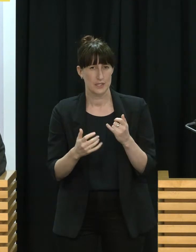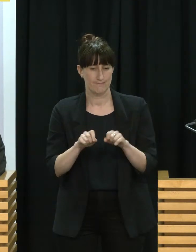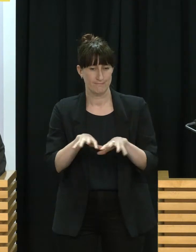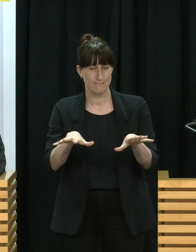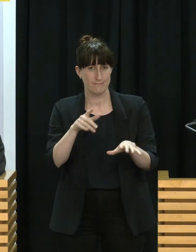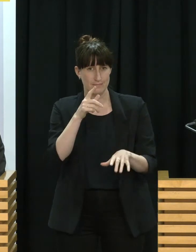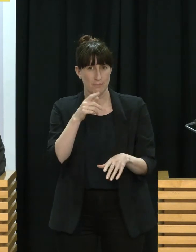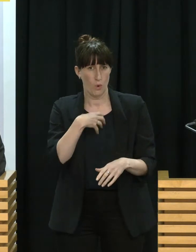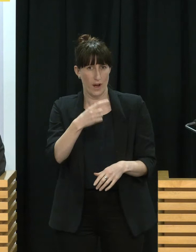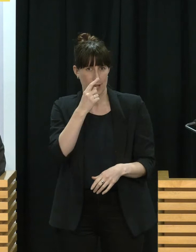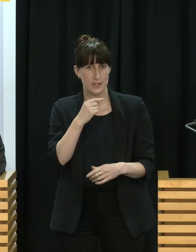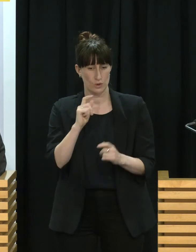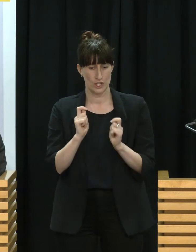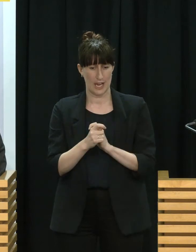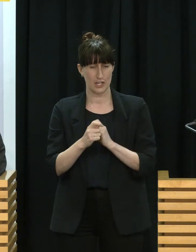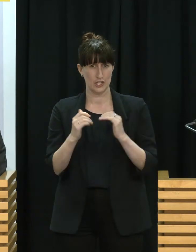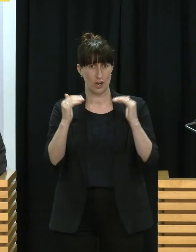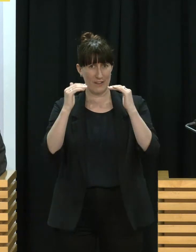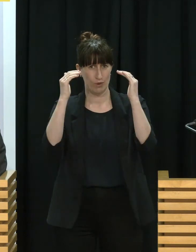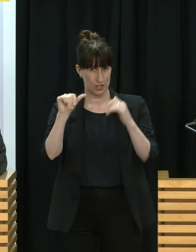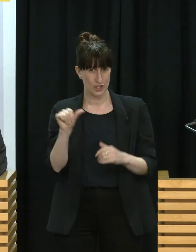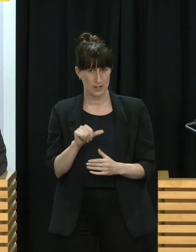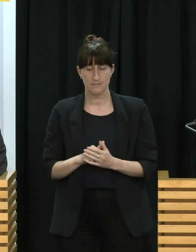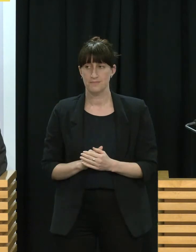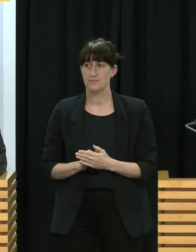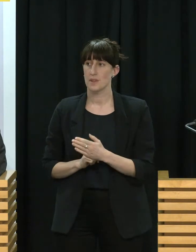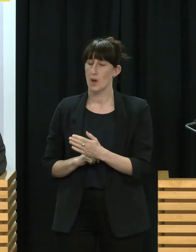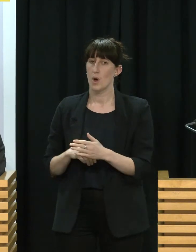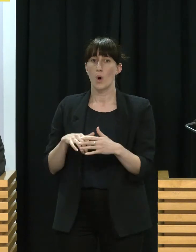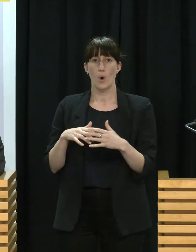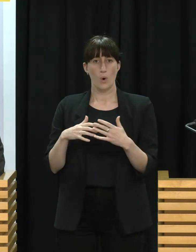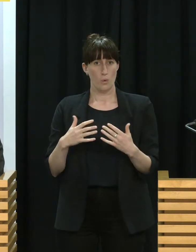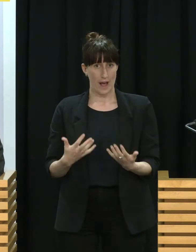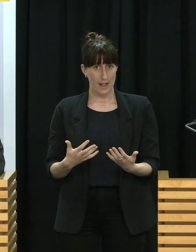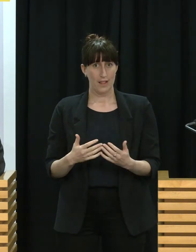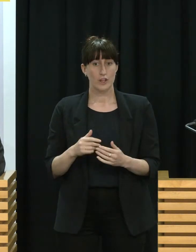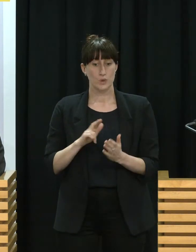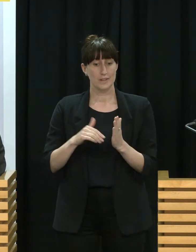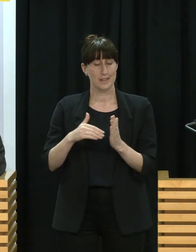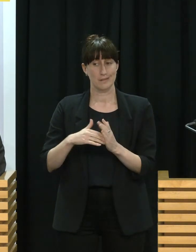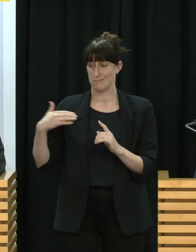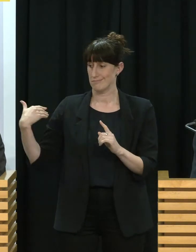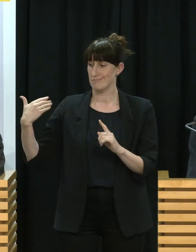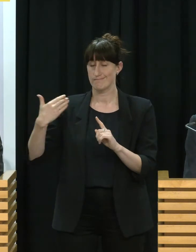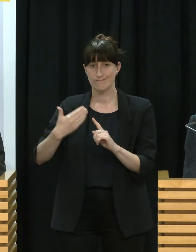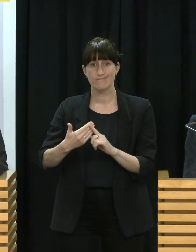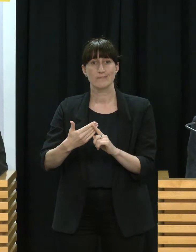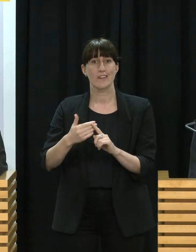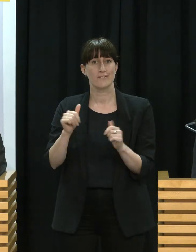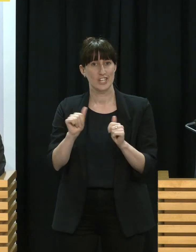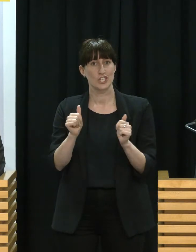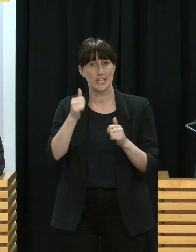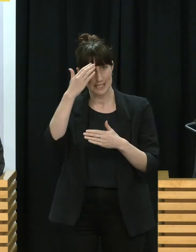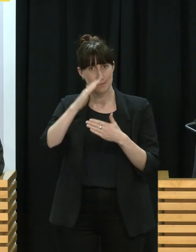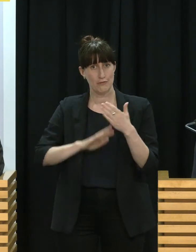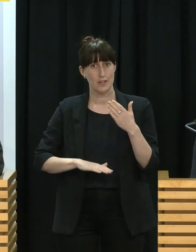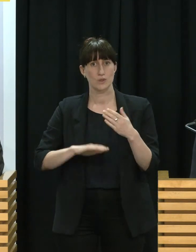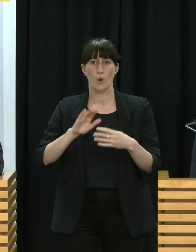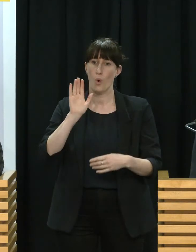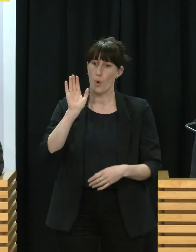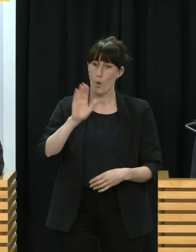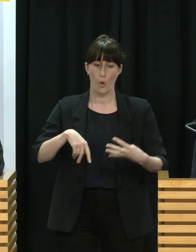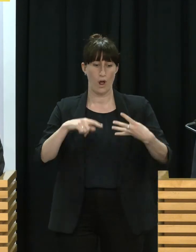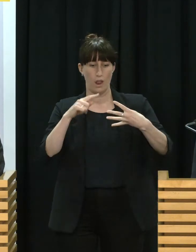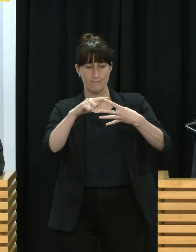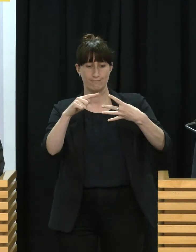now is having been through all 4 alert levels, all New Zealanders understand what's expected of them at each of those 4 different